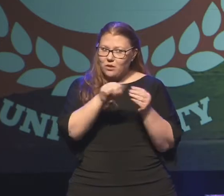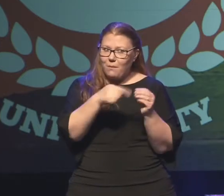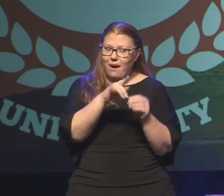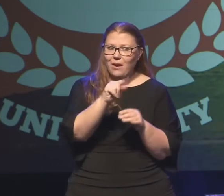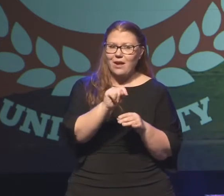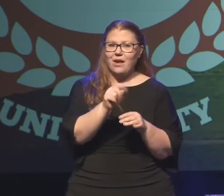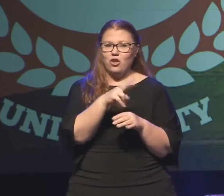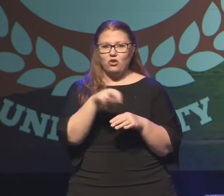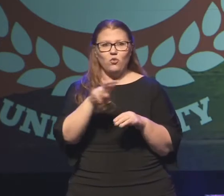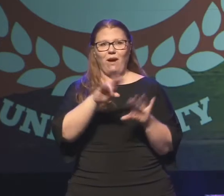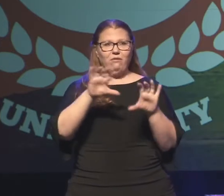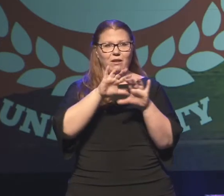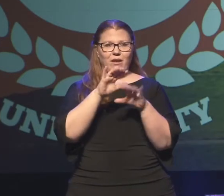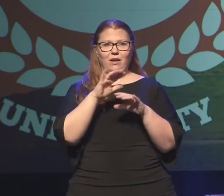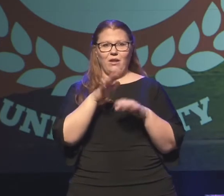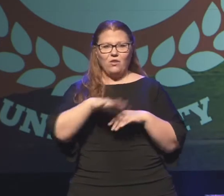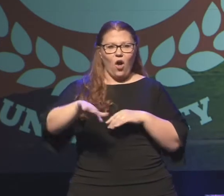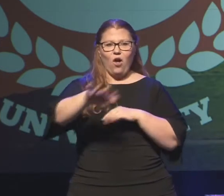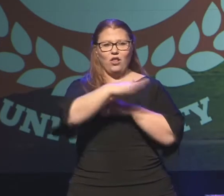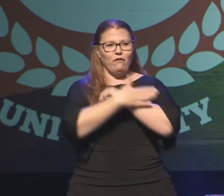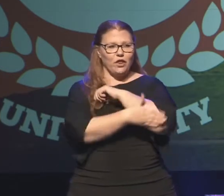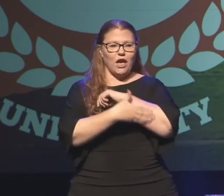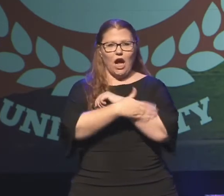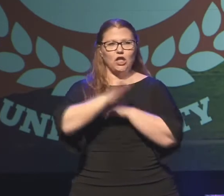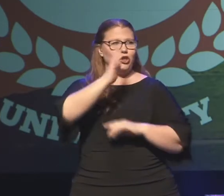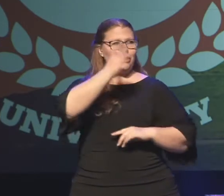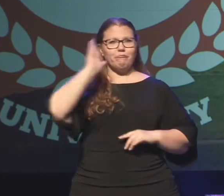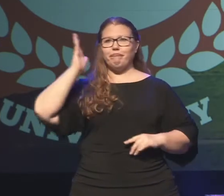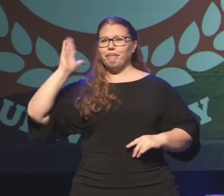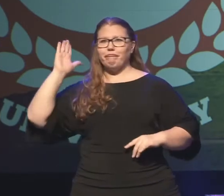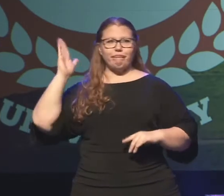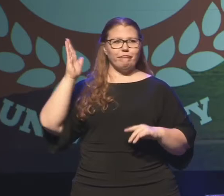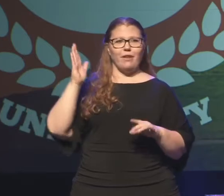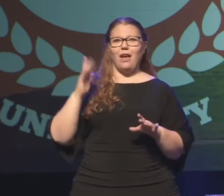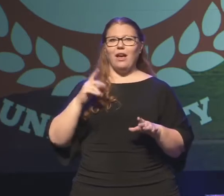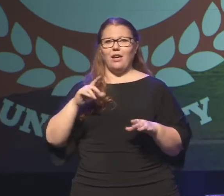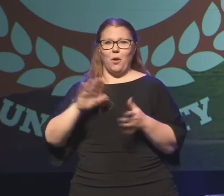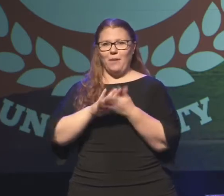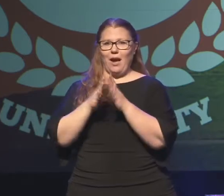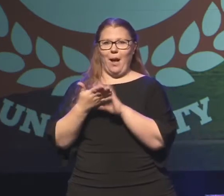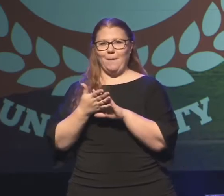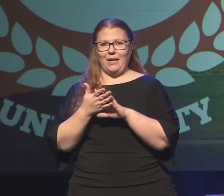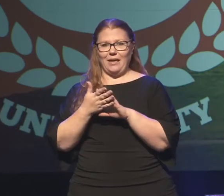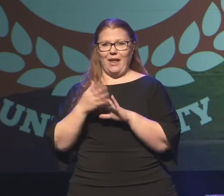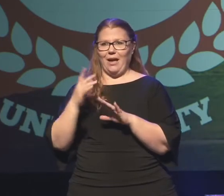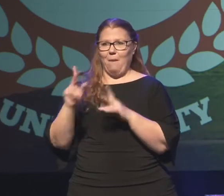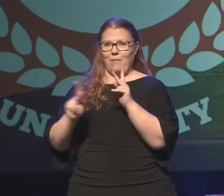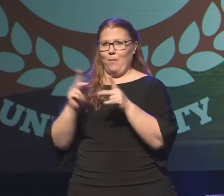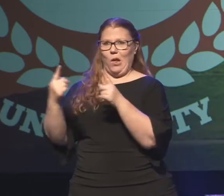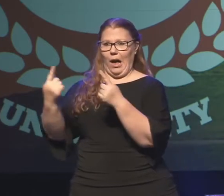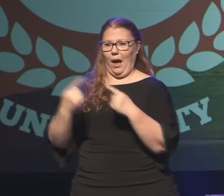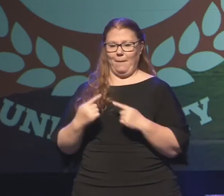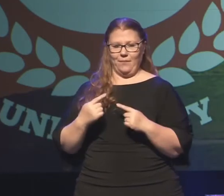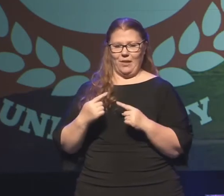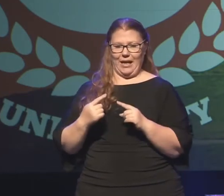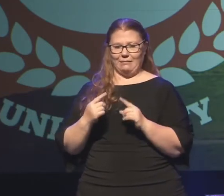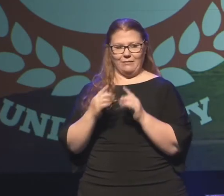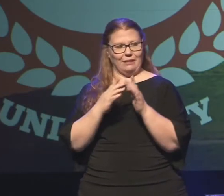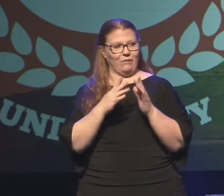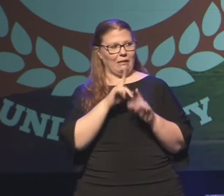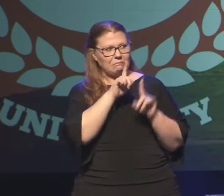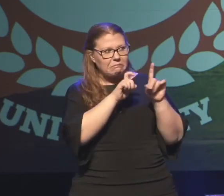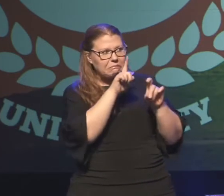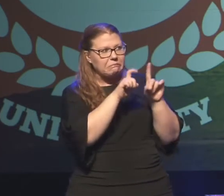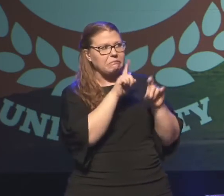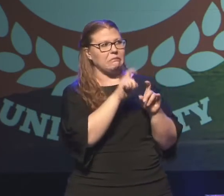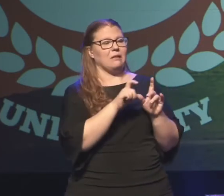You're traveling all over the country on speaking tours. You're becoming a consultant. You're just waiting for somebody to call